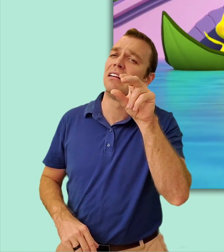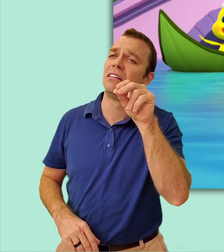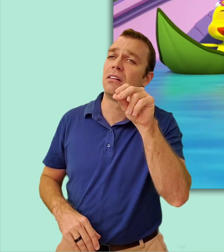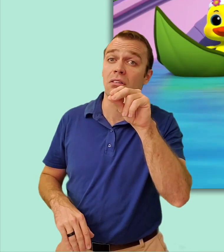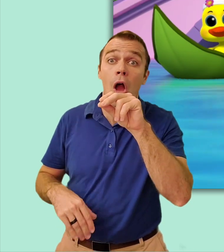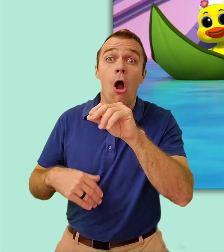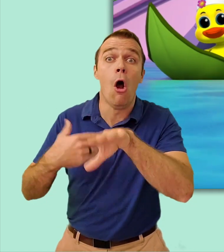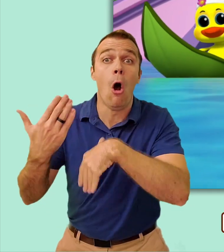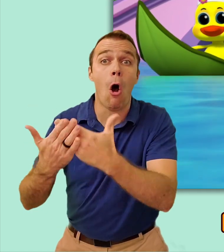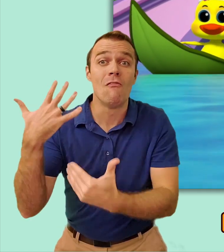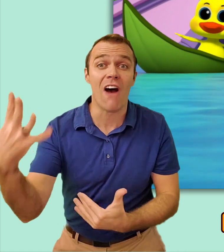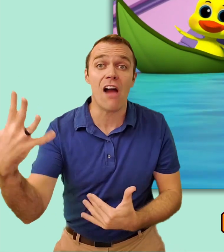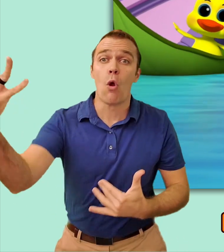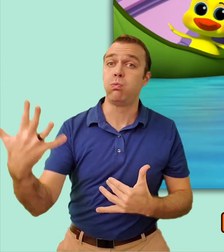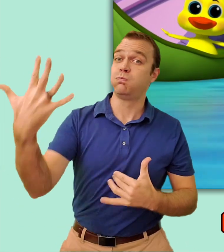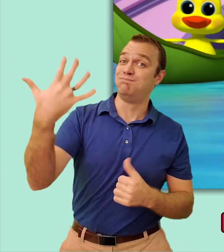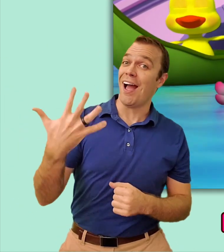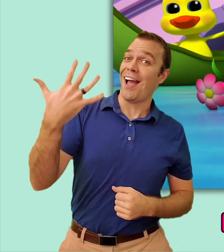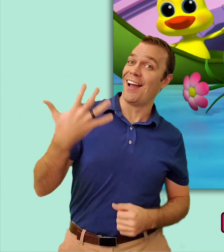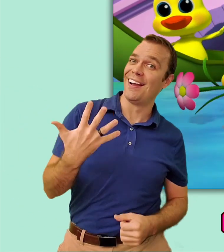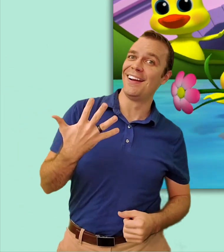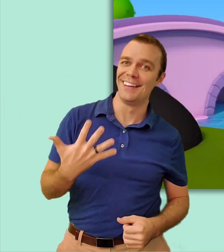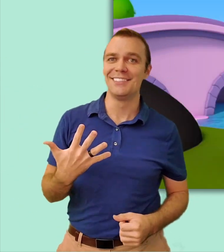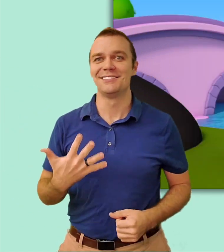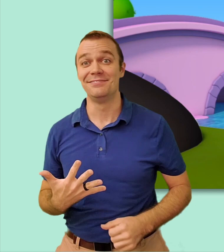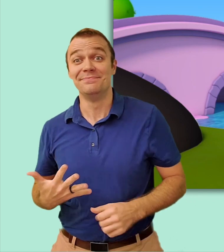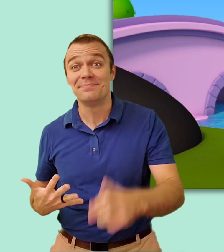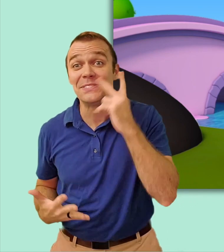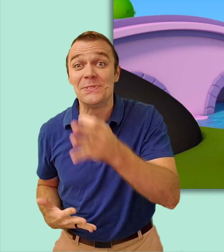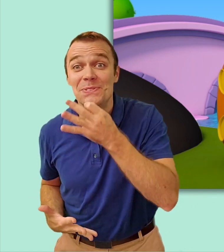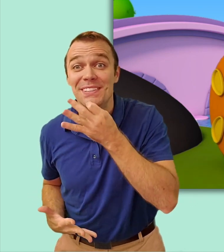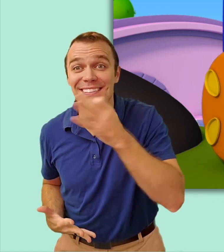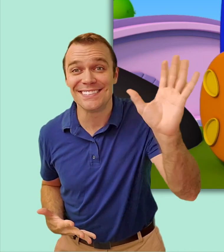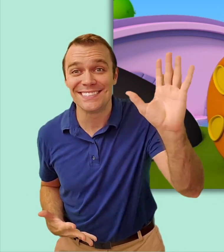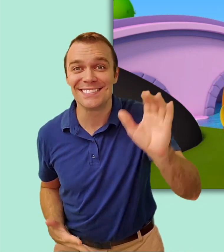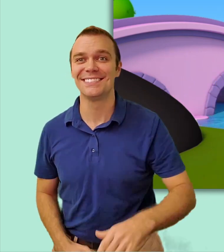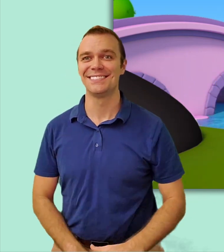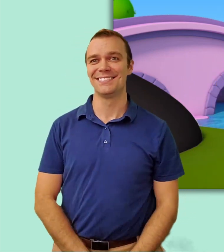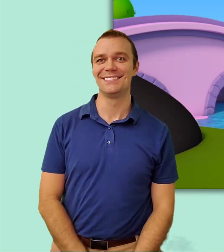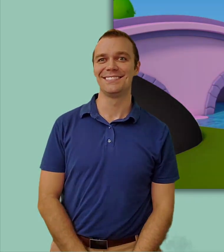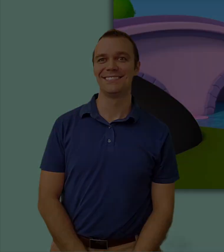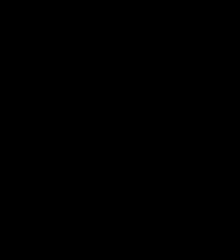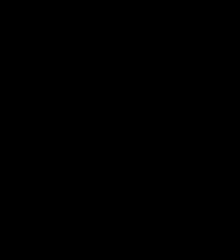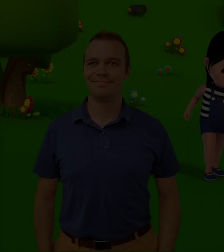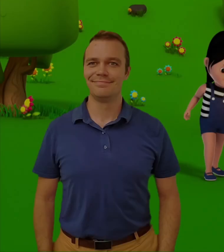and all five little ducks came back. See you soon!